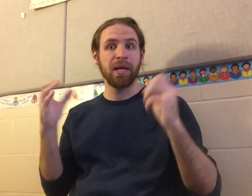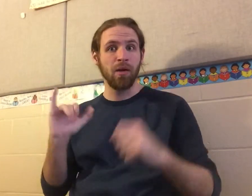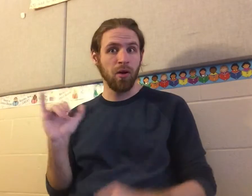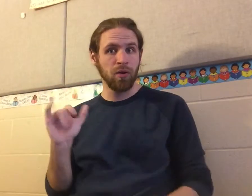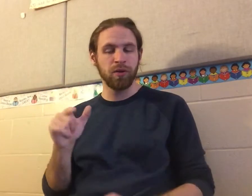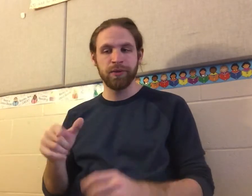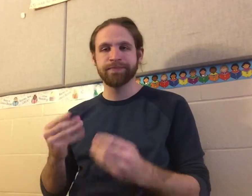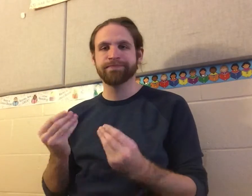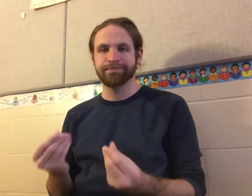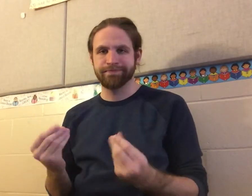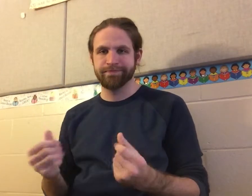floor.